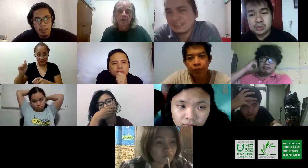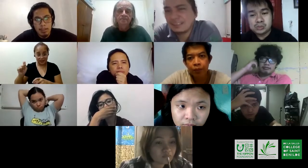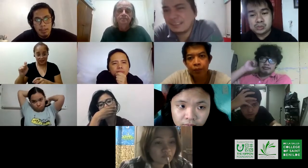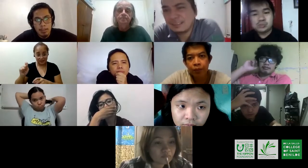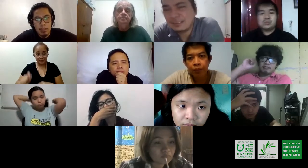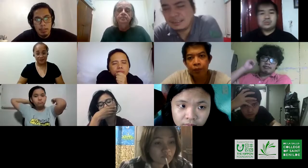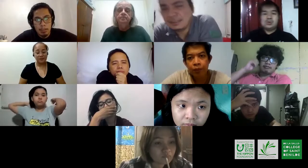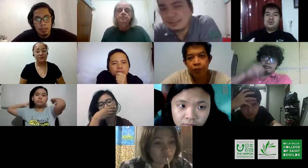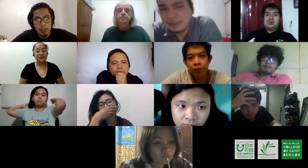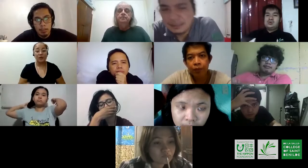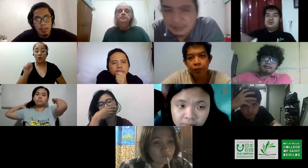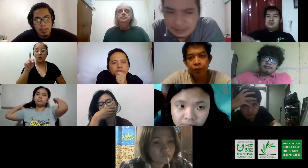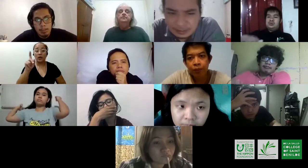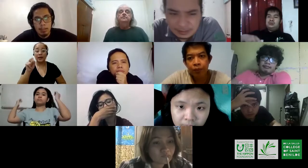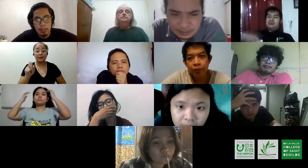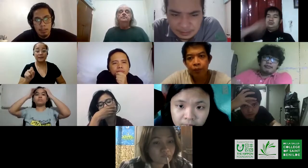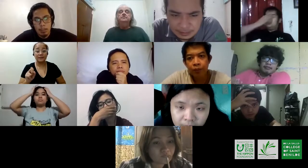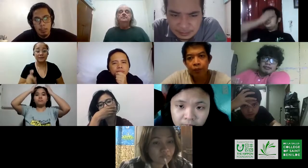Okay.